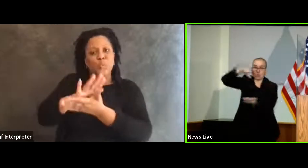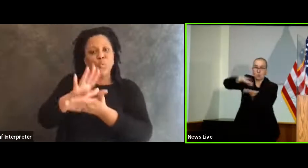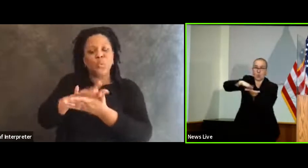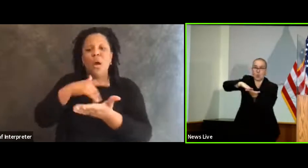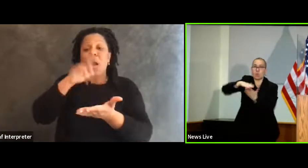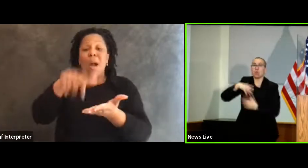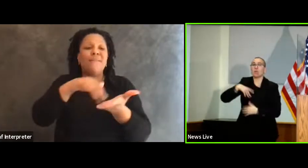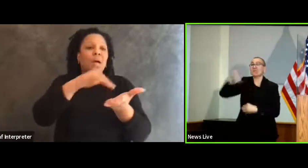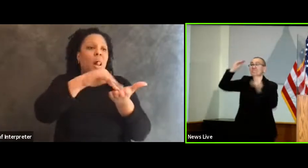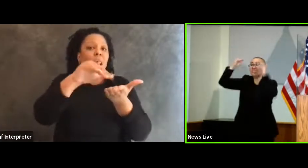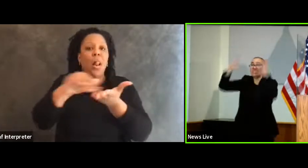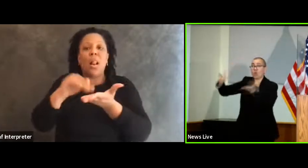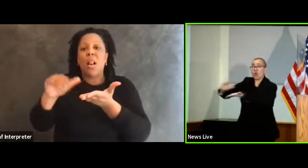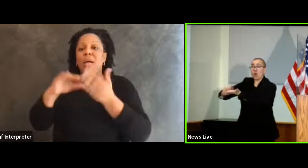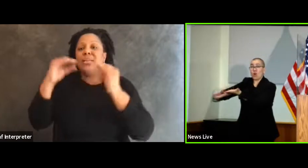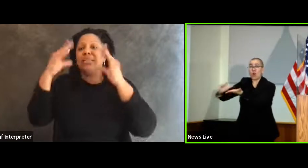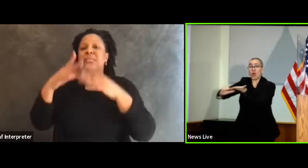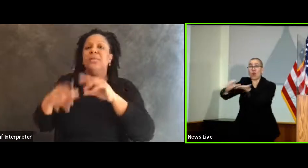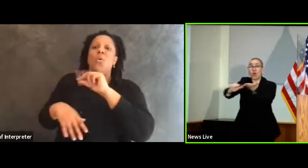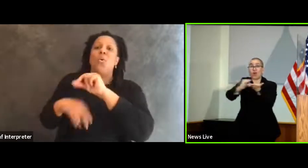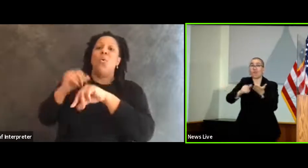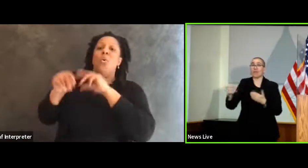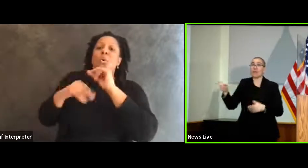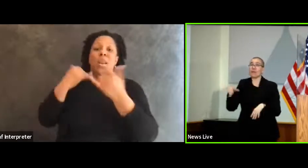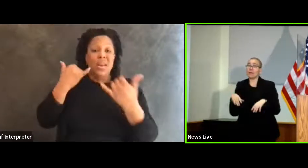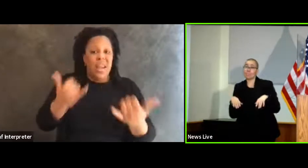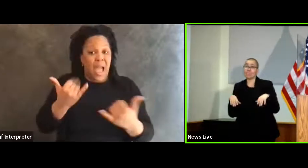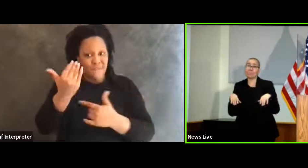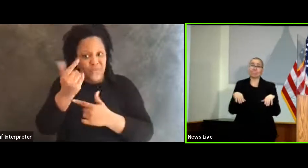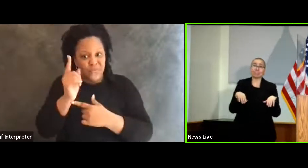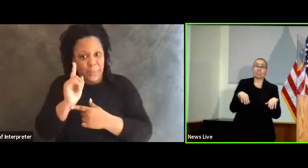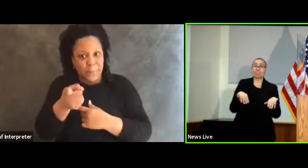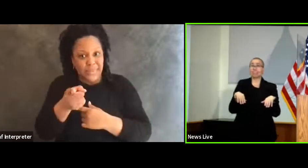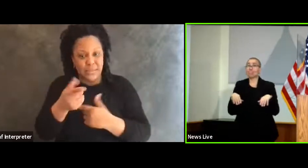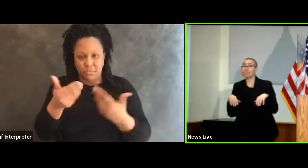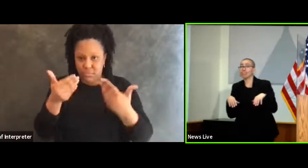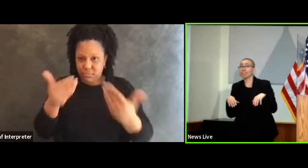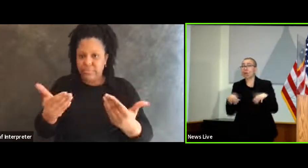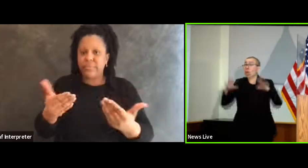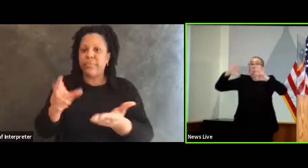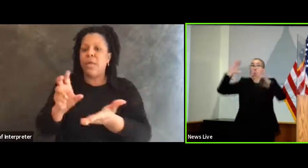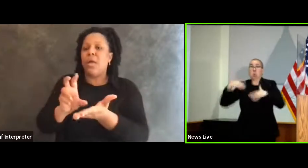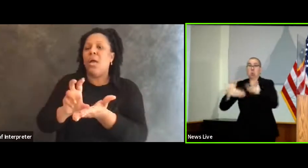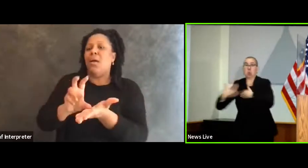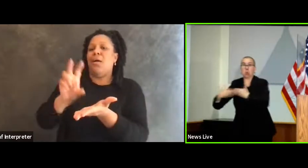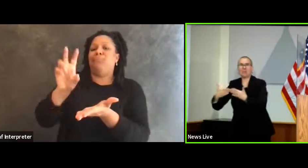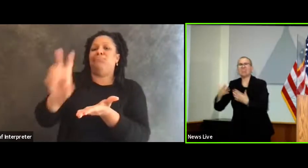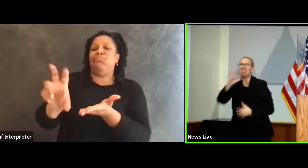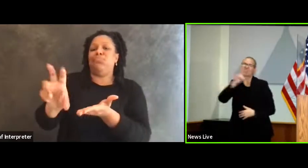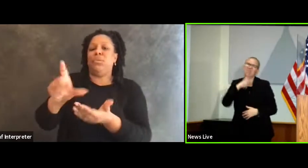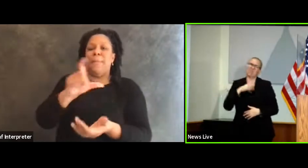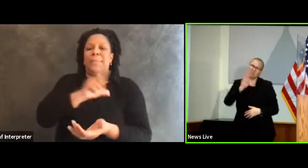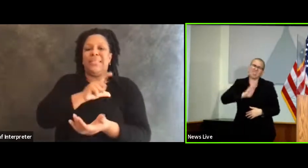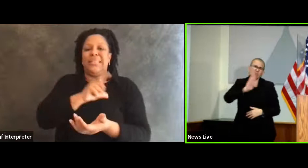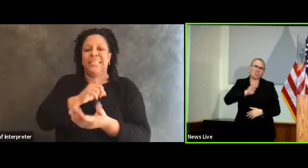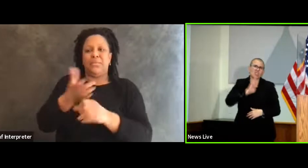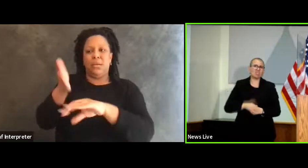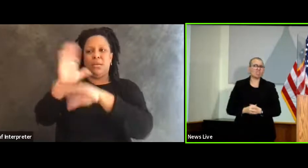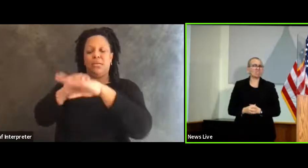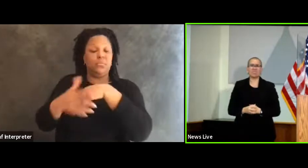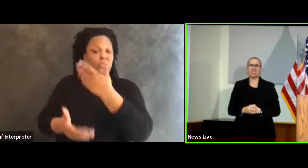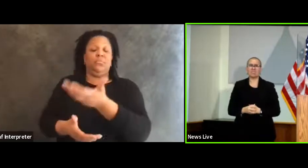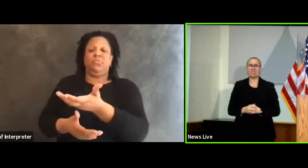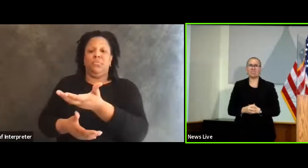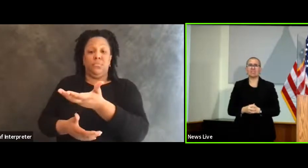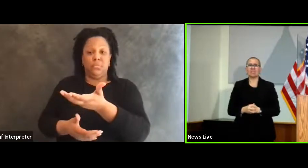there, nothing there. But boy, 15 minutes we moved it on police, and that's, I think, the frustration. So I do think that there'll